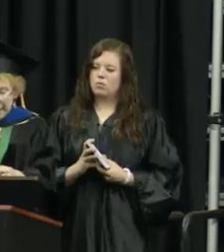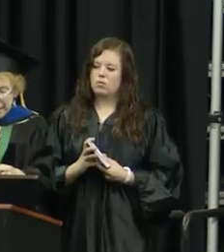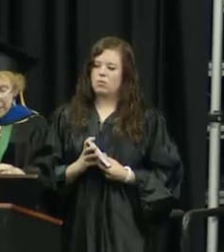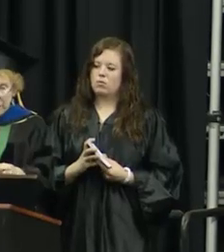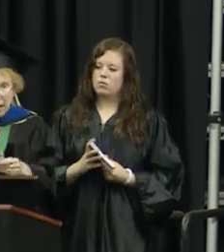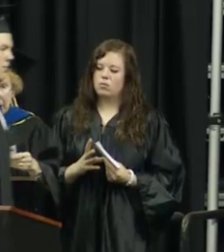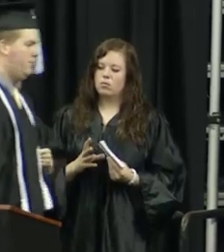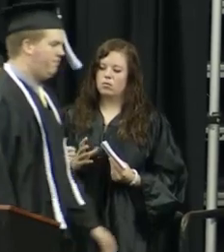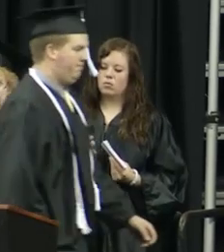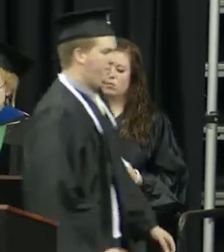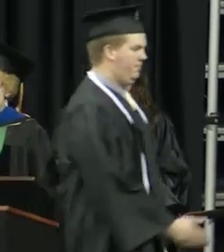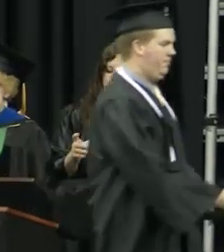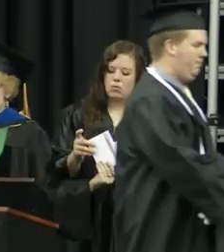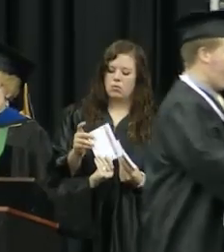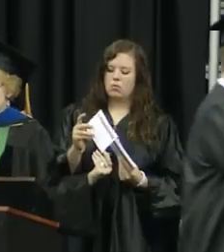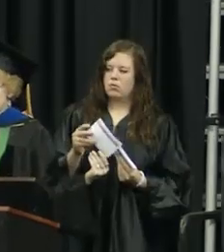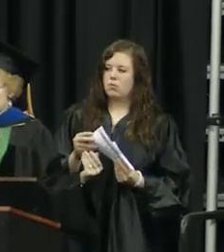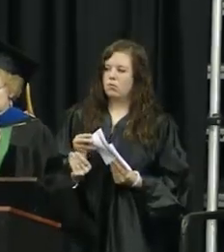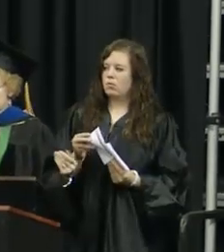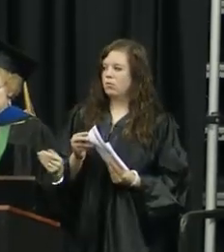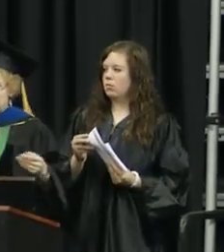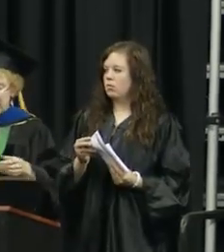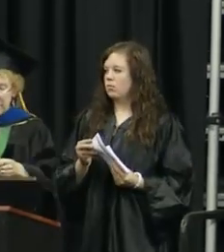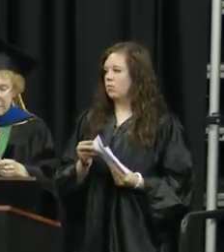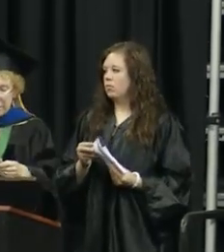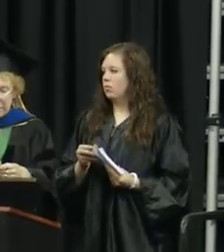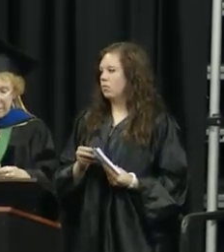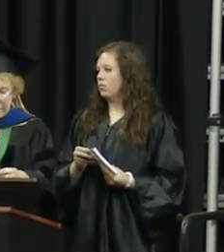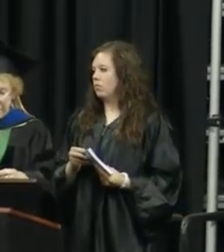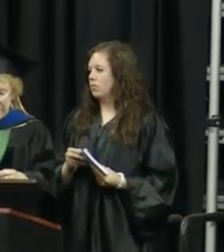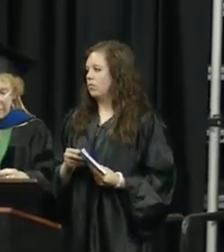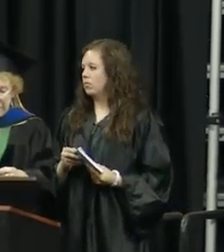Eric Keneal, honors in history.